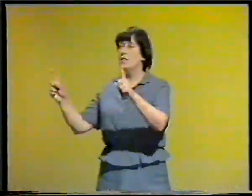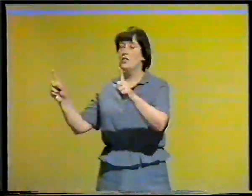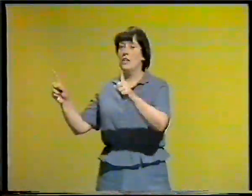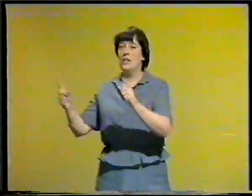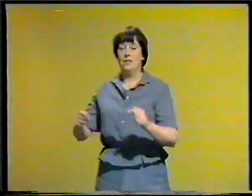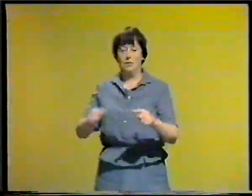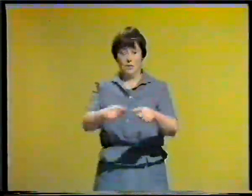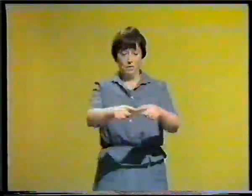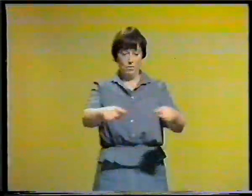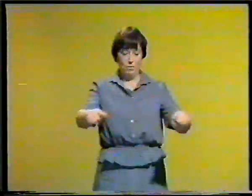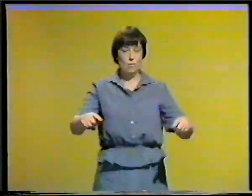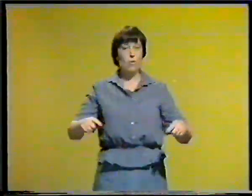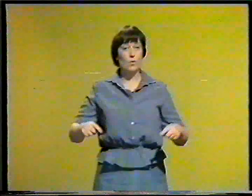teaching room.